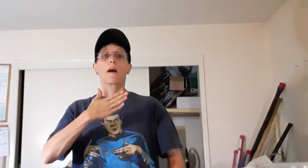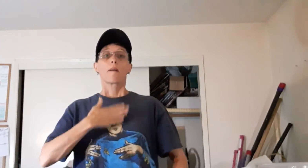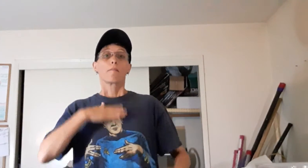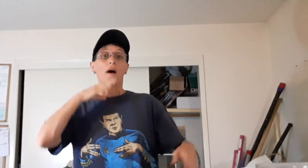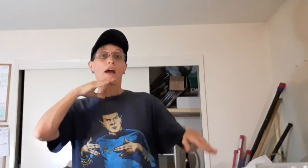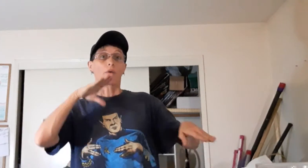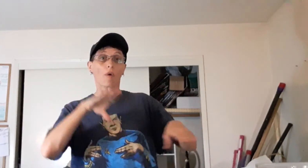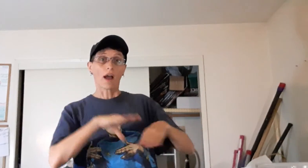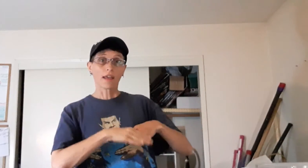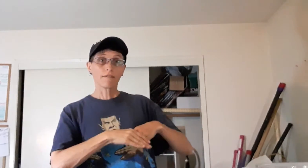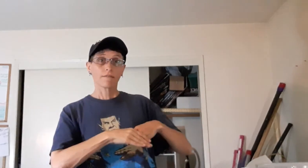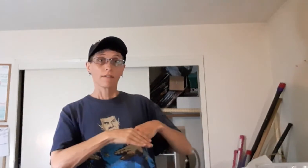My wife,